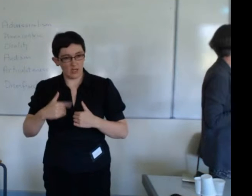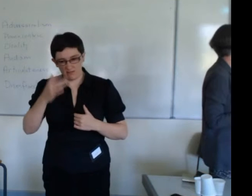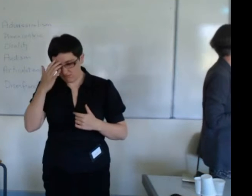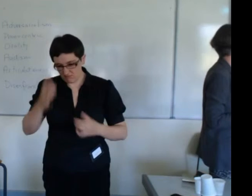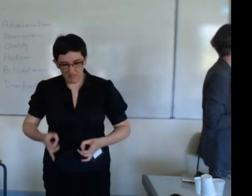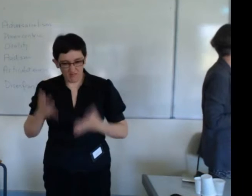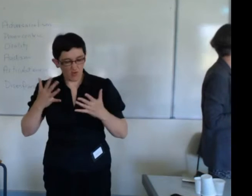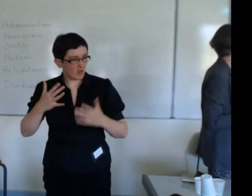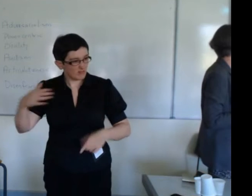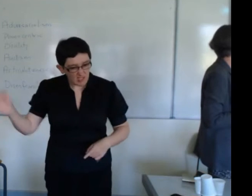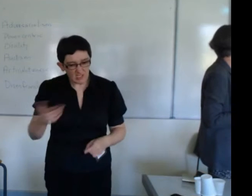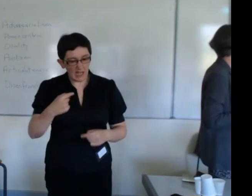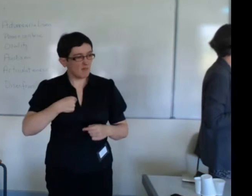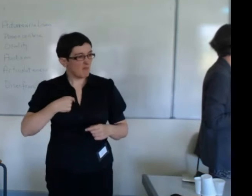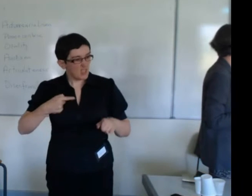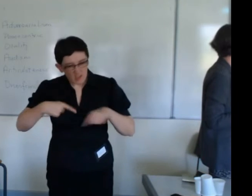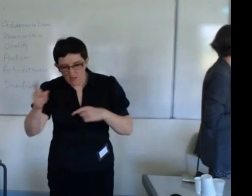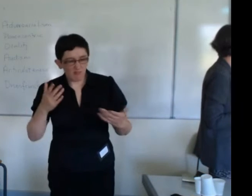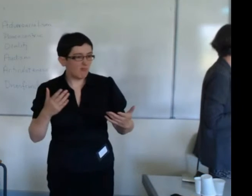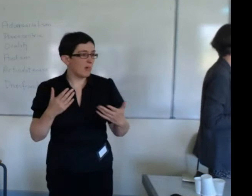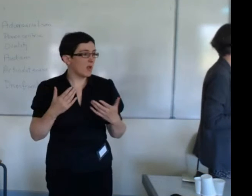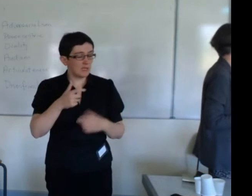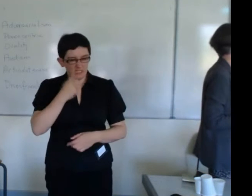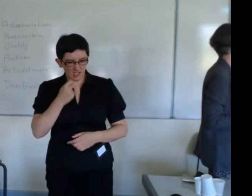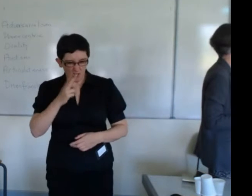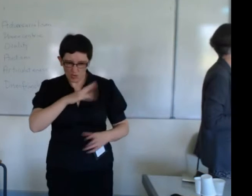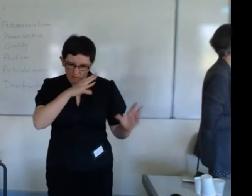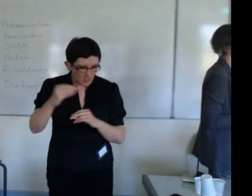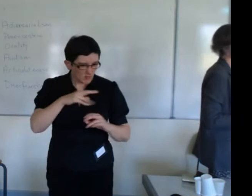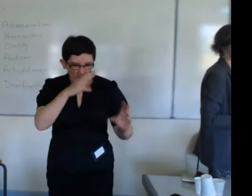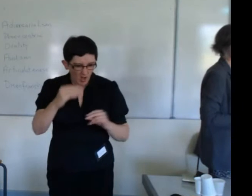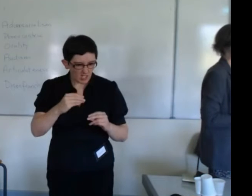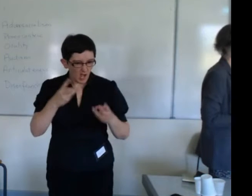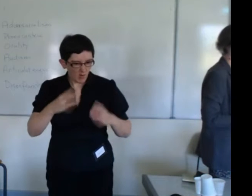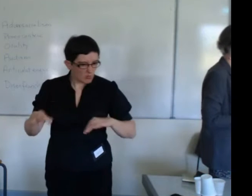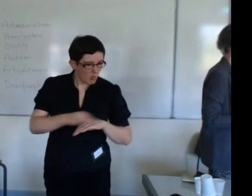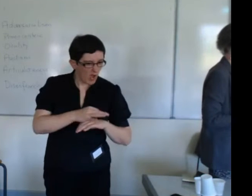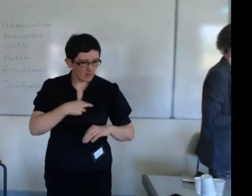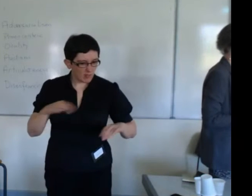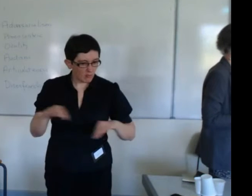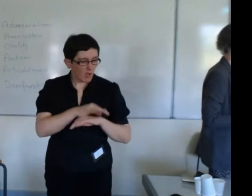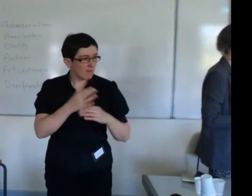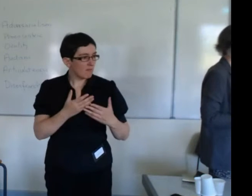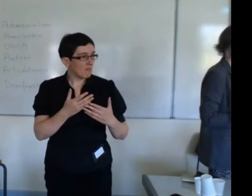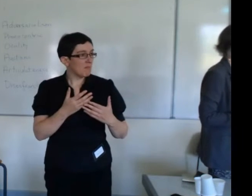kick me awake. And he'd say like, don't you fall asleep on me. I want a wife, a real wife, not an old